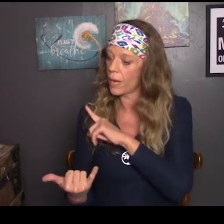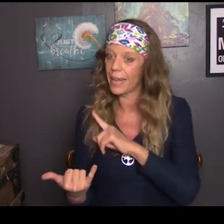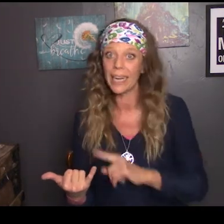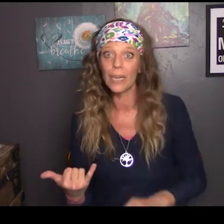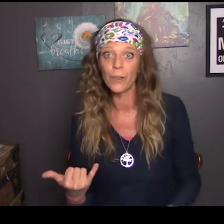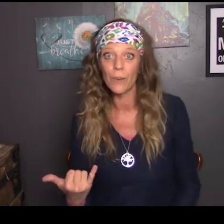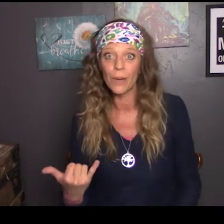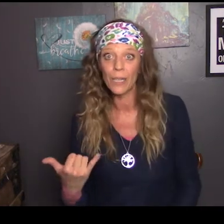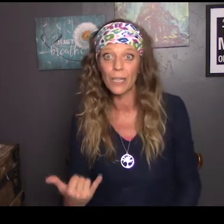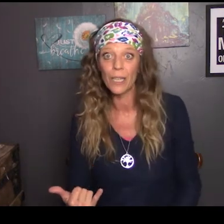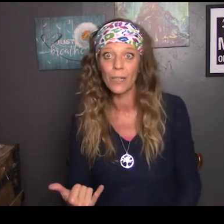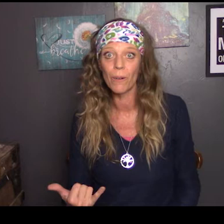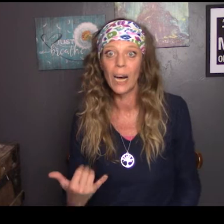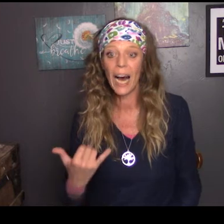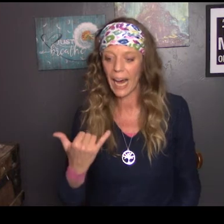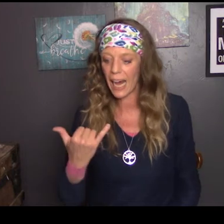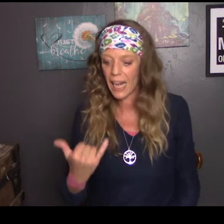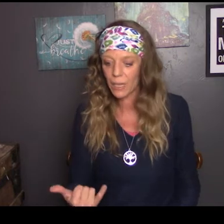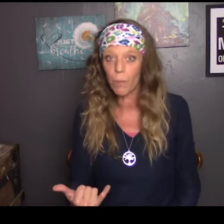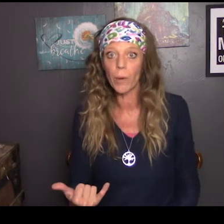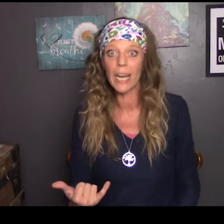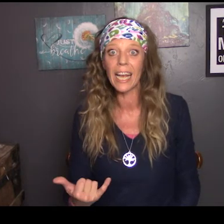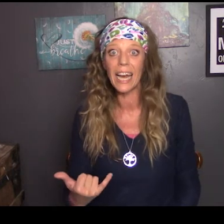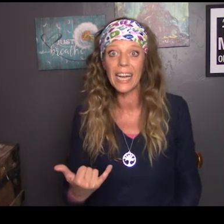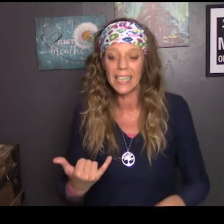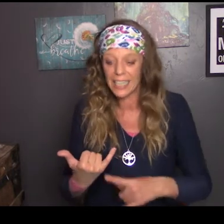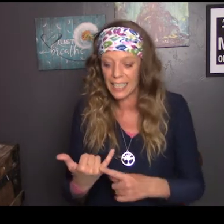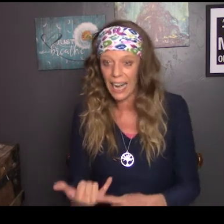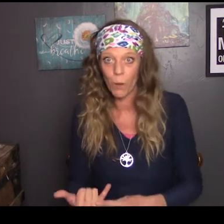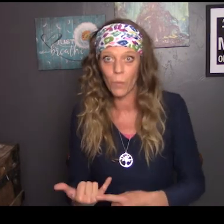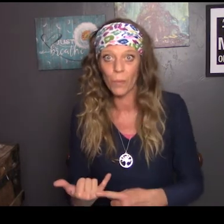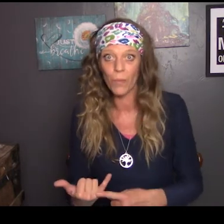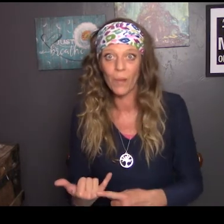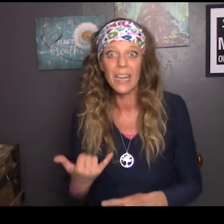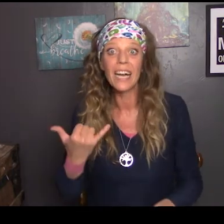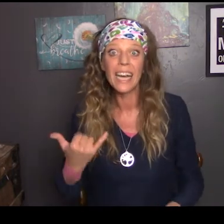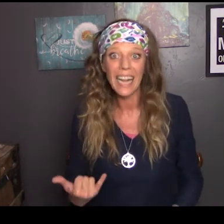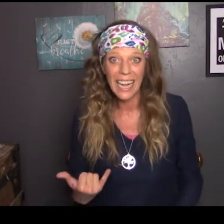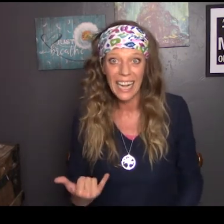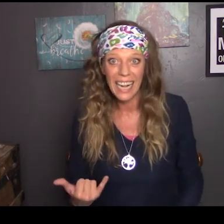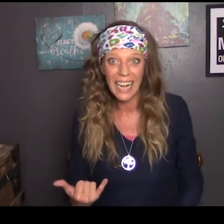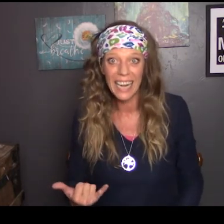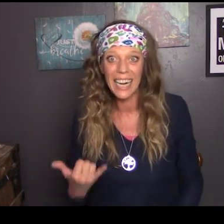and in towards you, and bring it down. Ing,